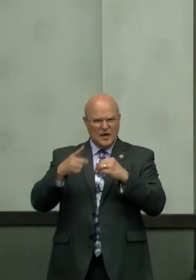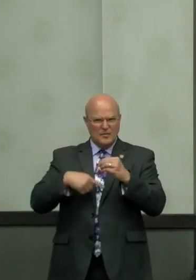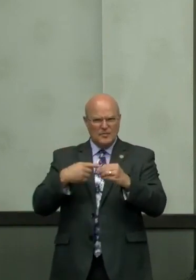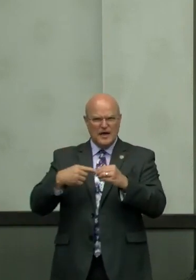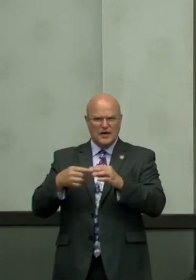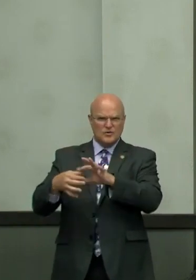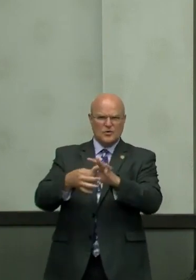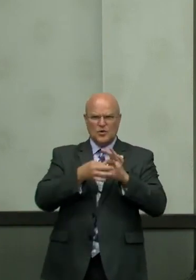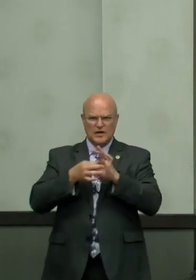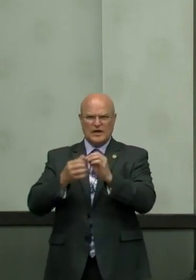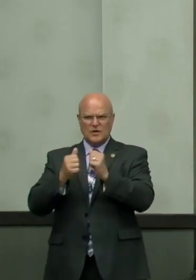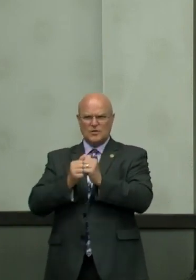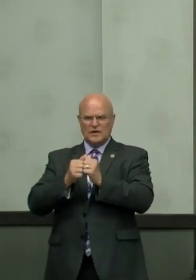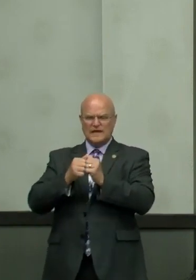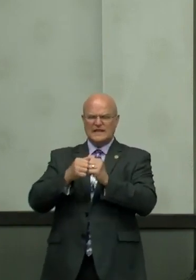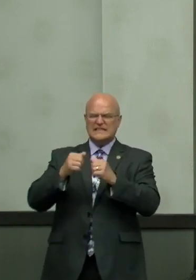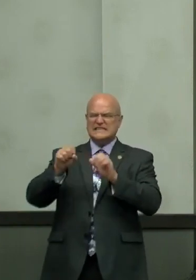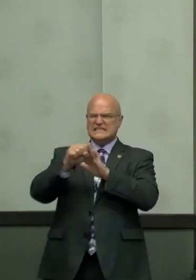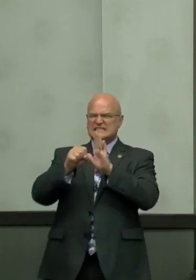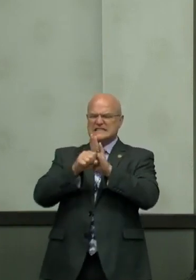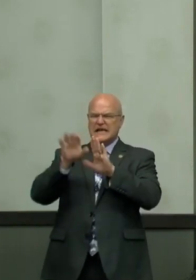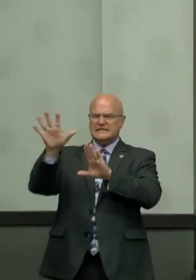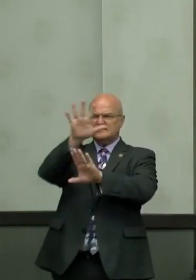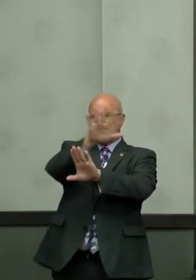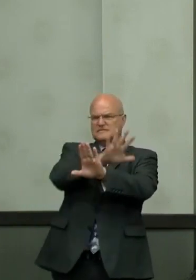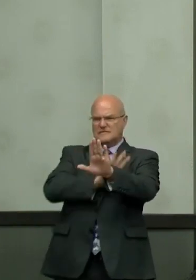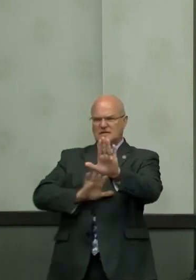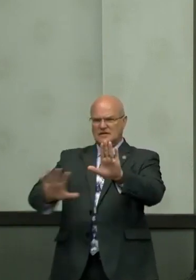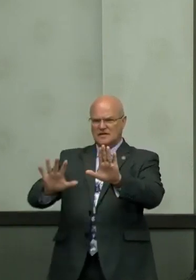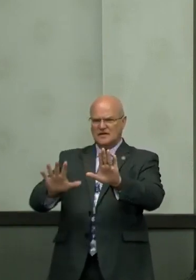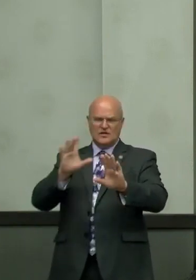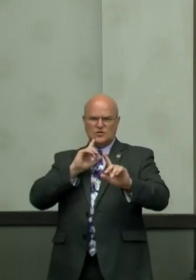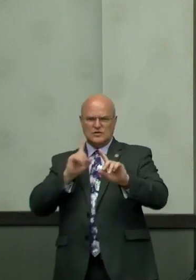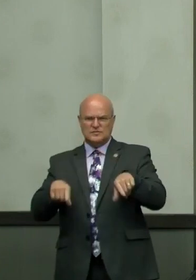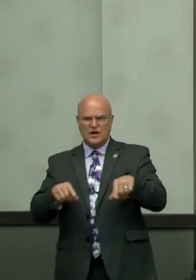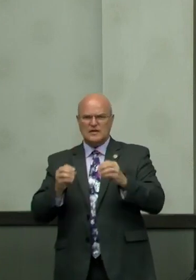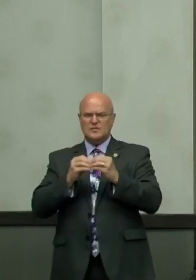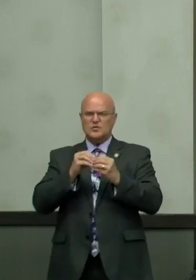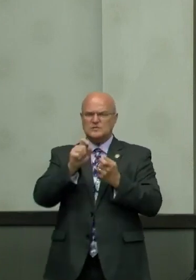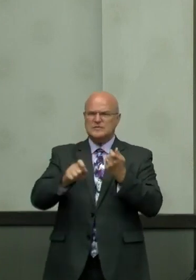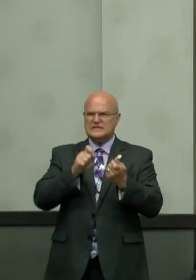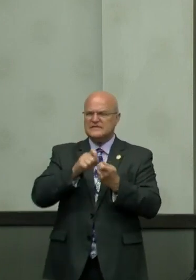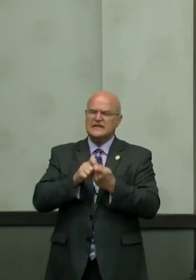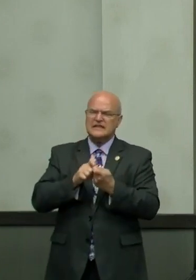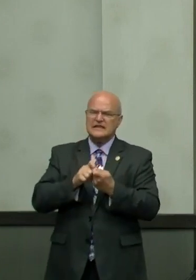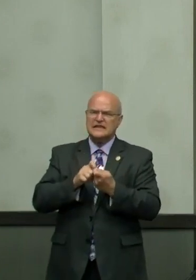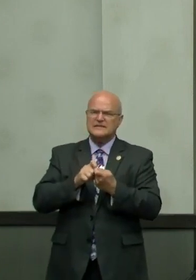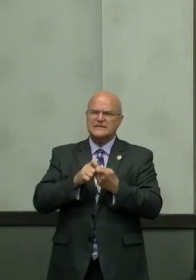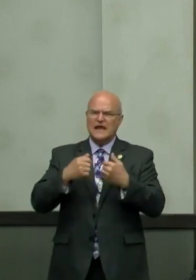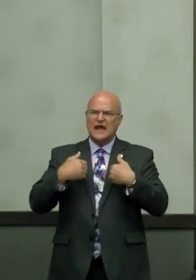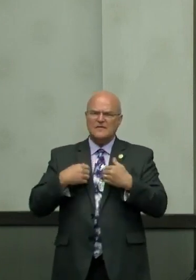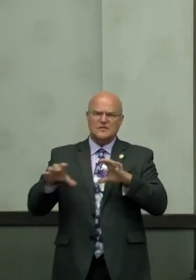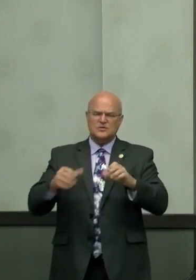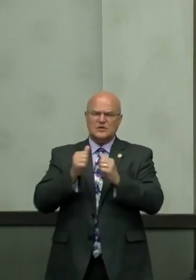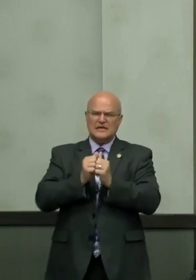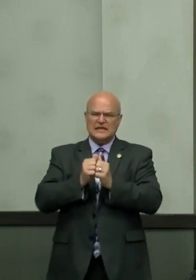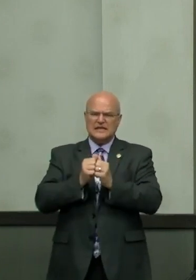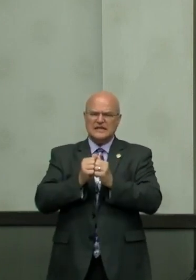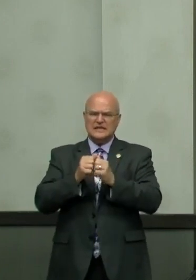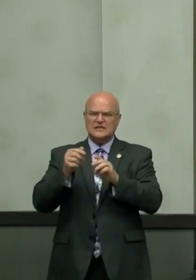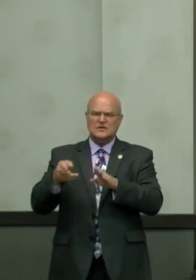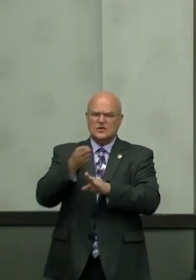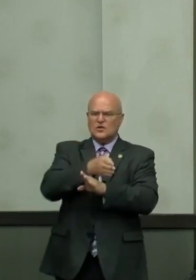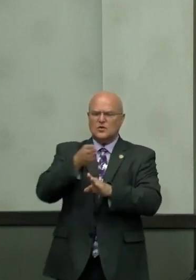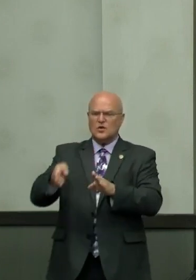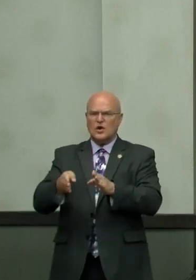about coordination with bordering states in your response? And more specifically, have you been doing any